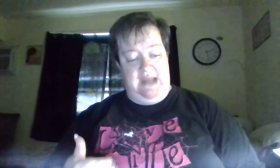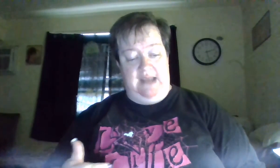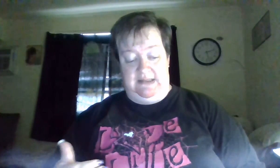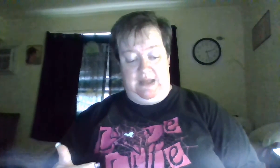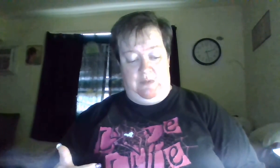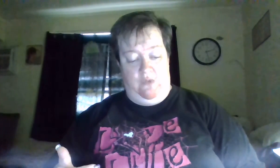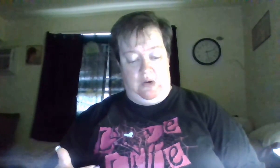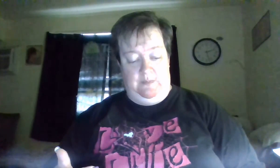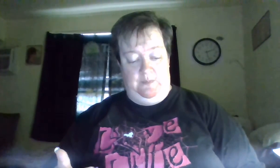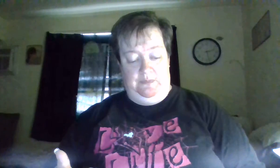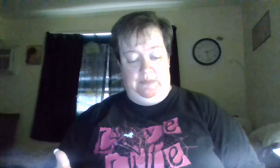as I said before,